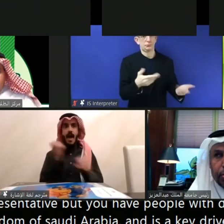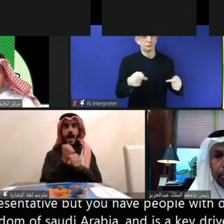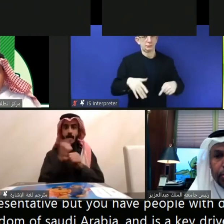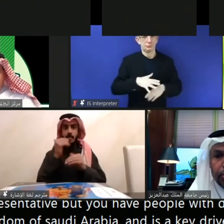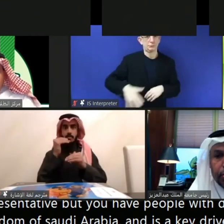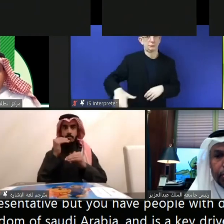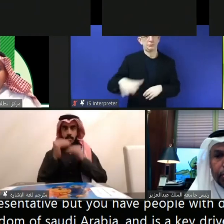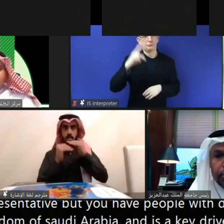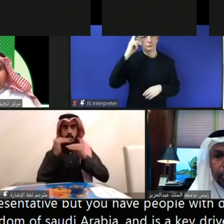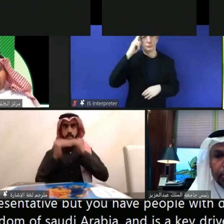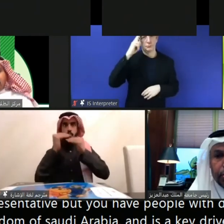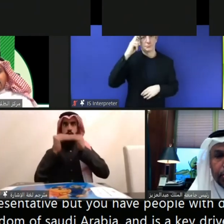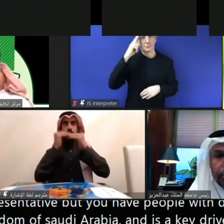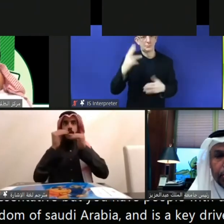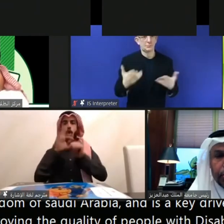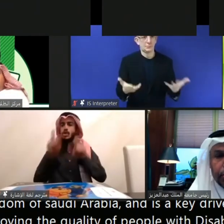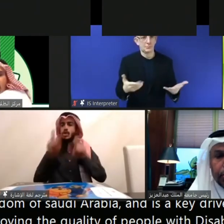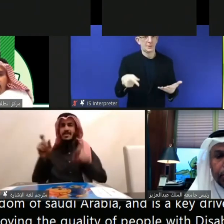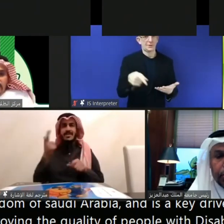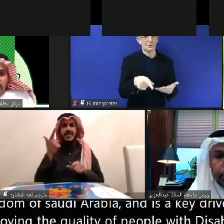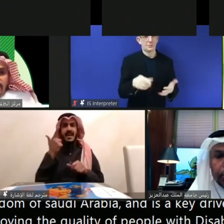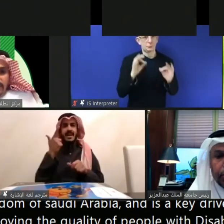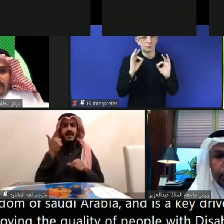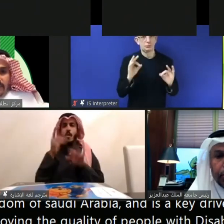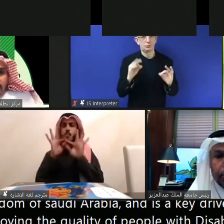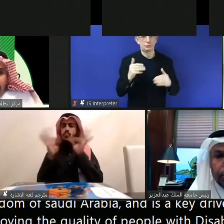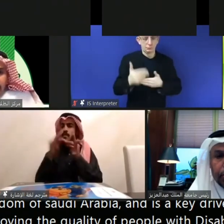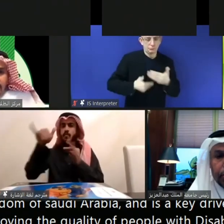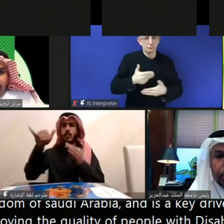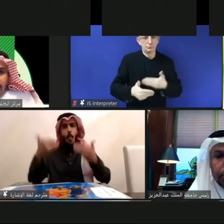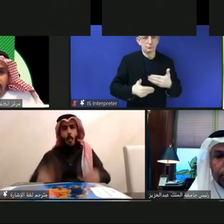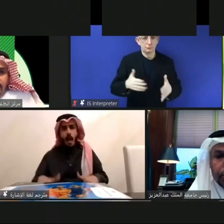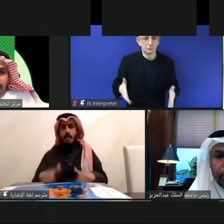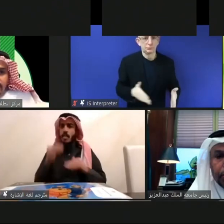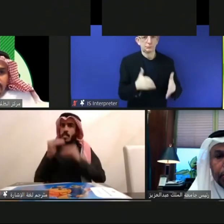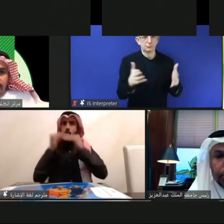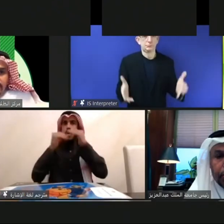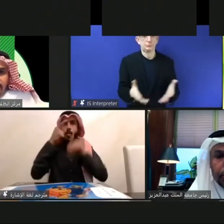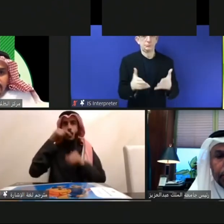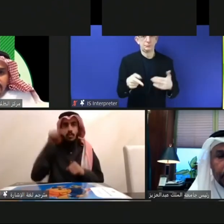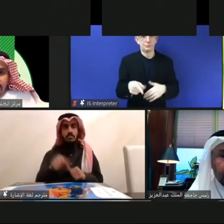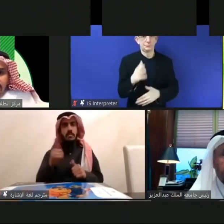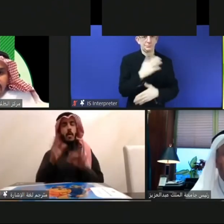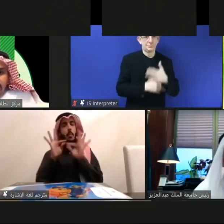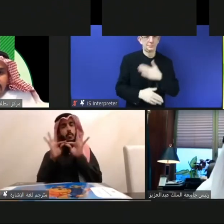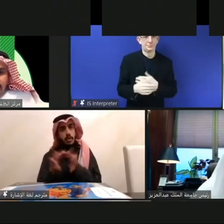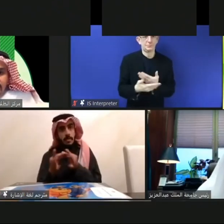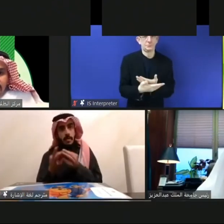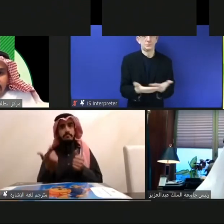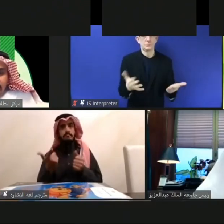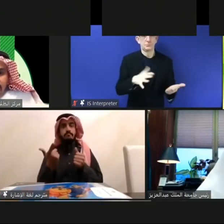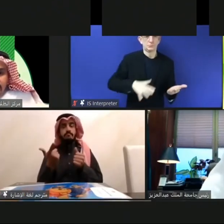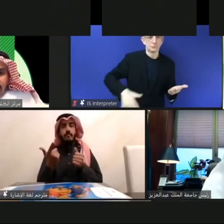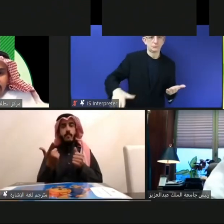with disabilities' life in all aspects, including social, professional, and legal. Stemming from